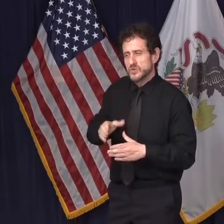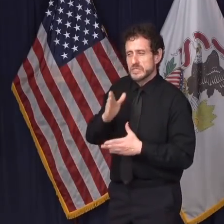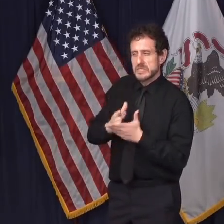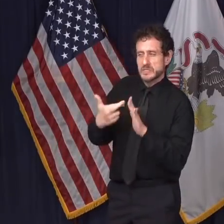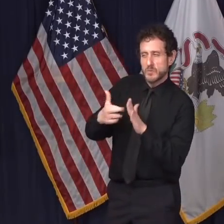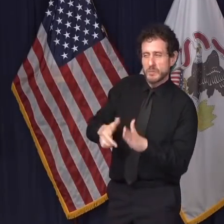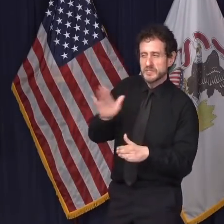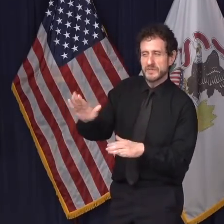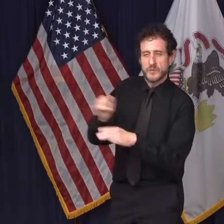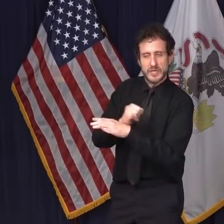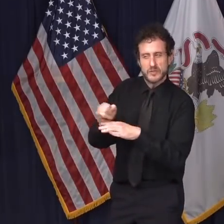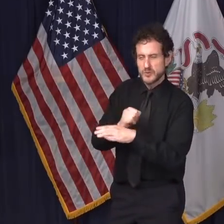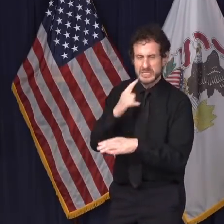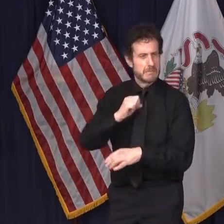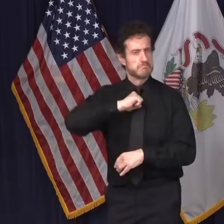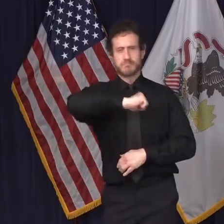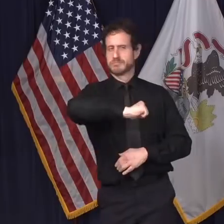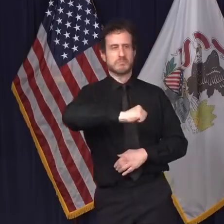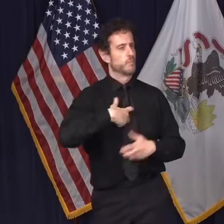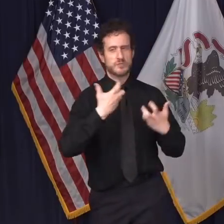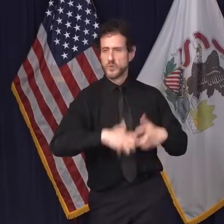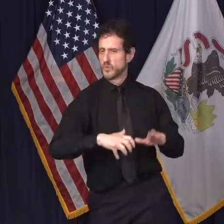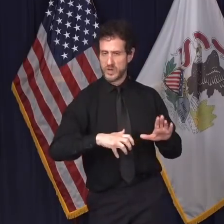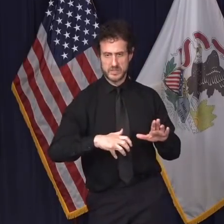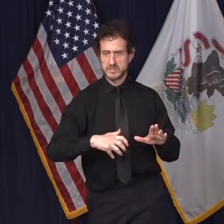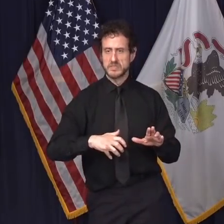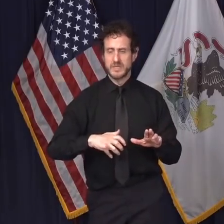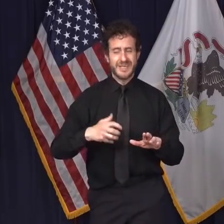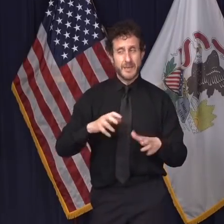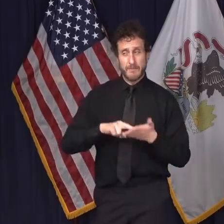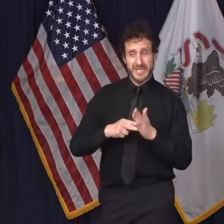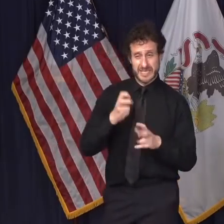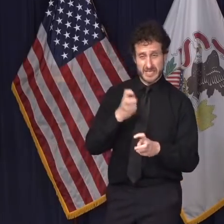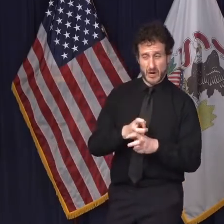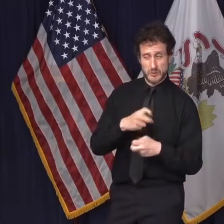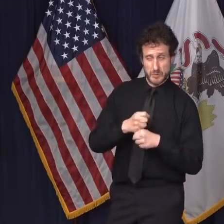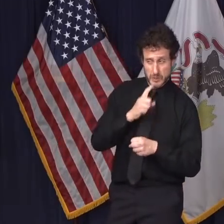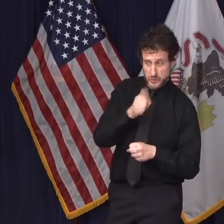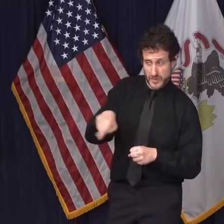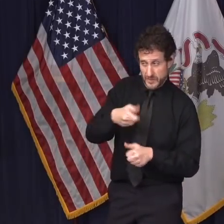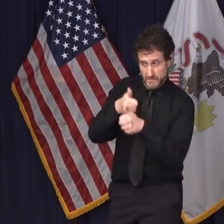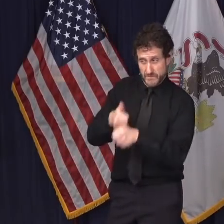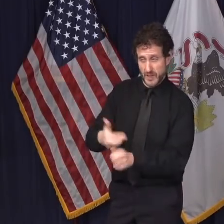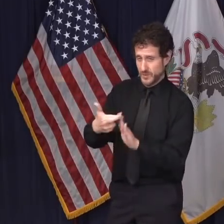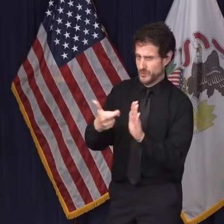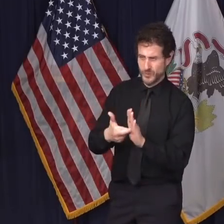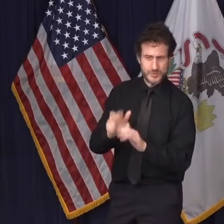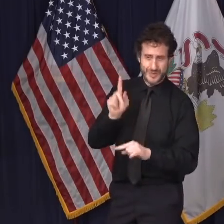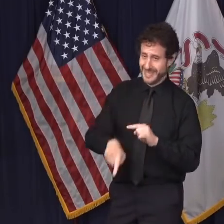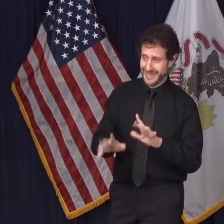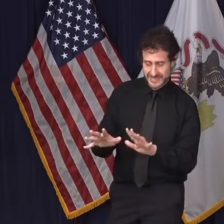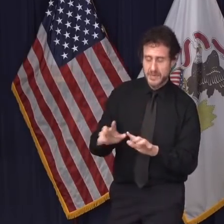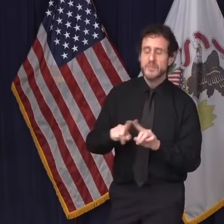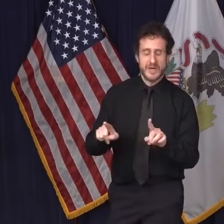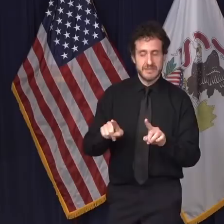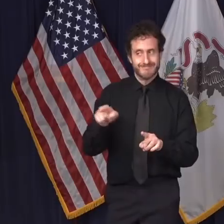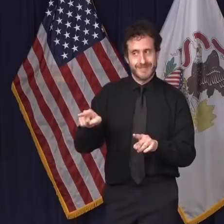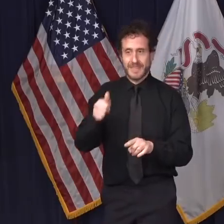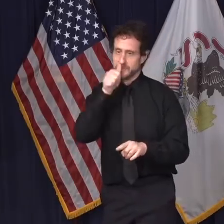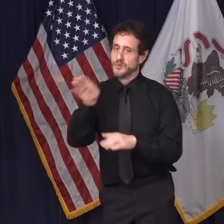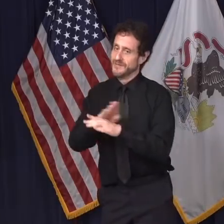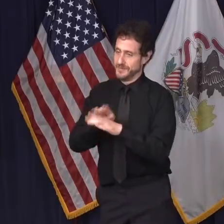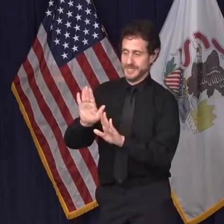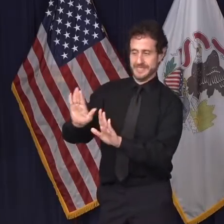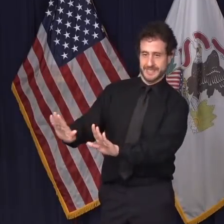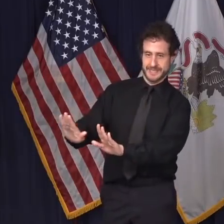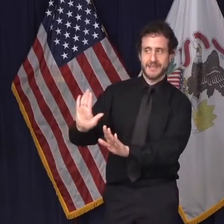it difficult to secure compliance across the board. As a reminder, from the beginning of this crisis, we've